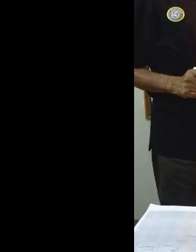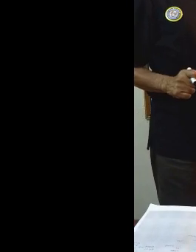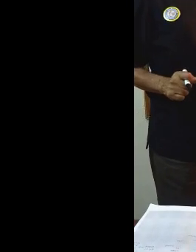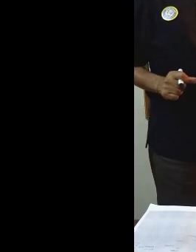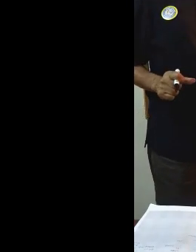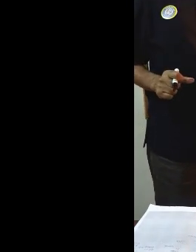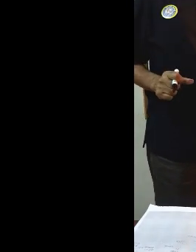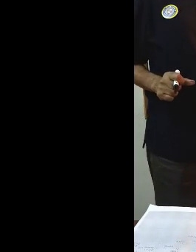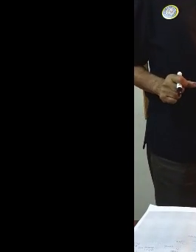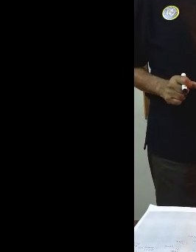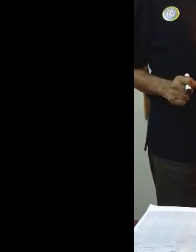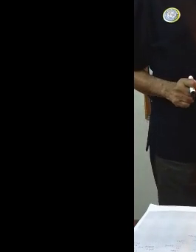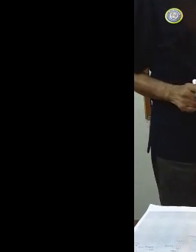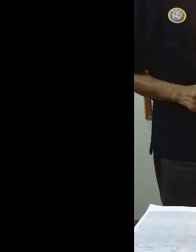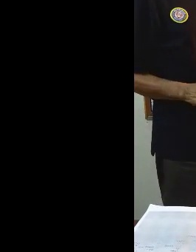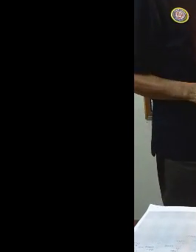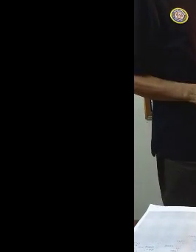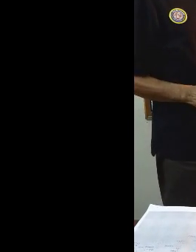230 volts, 230